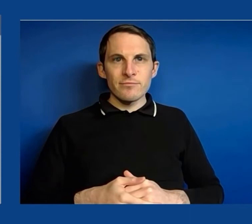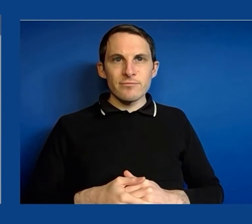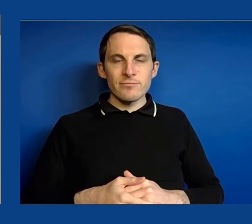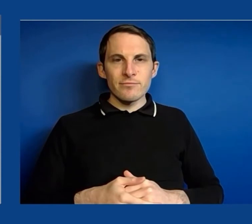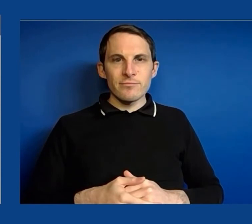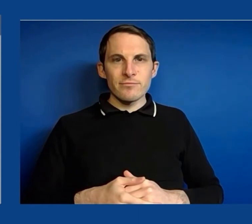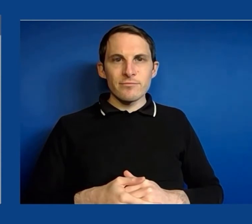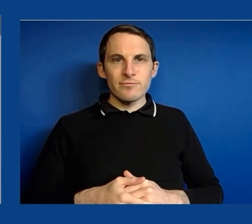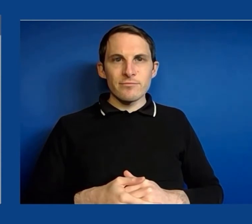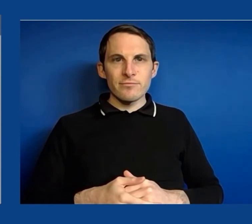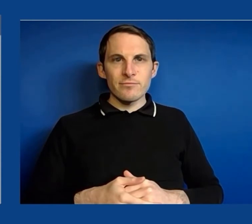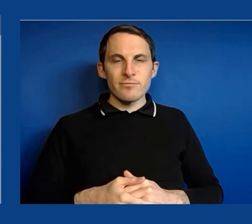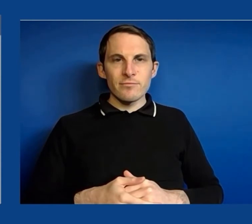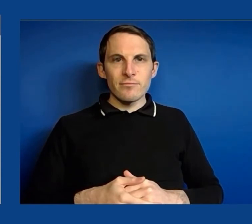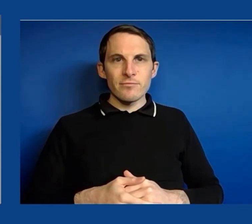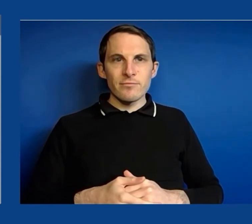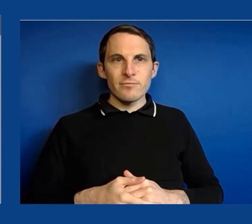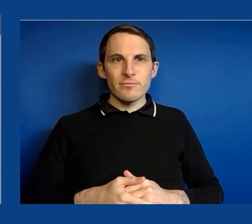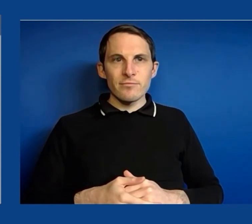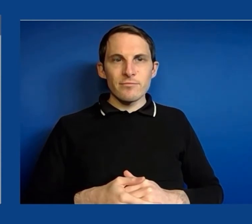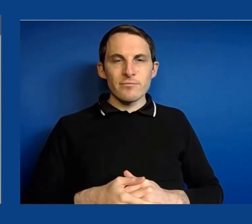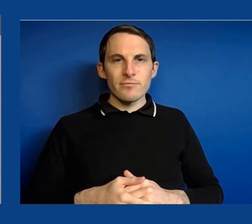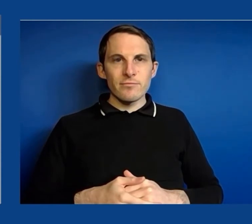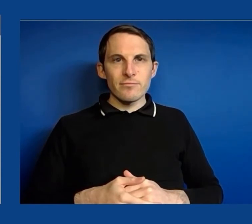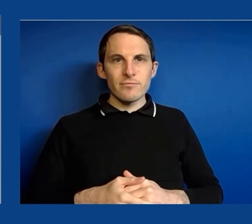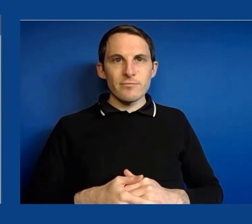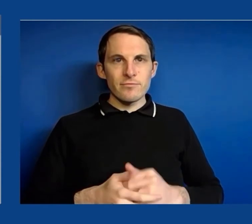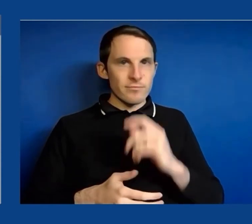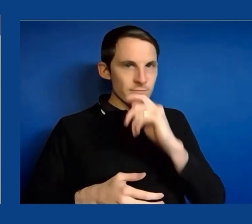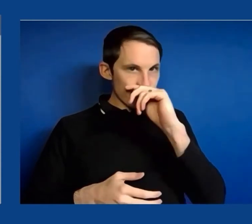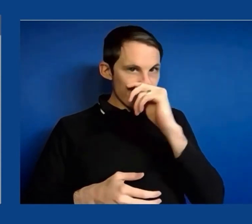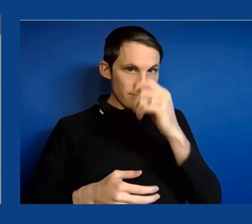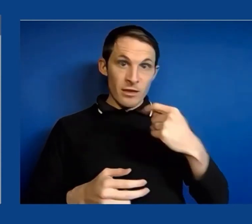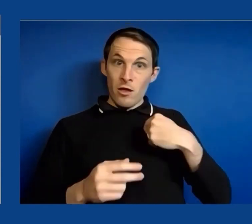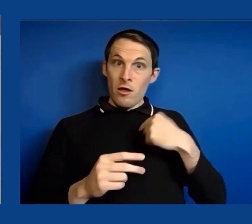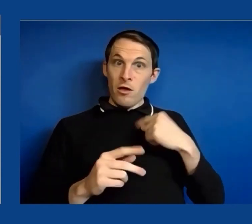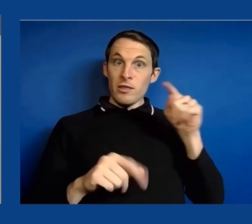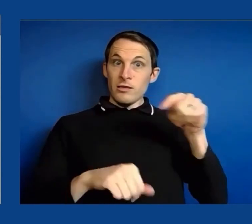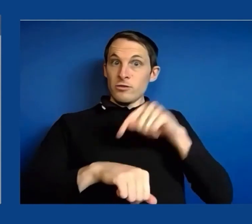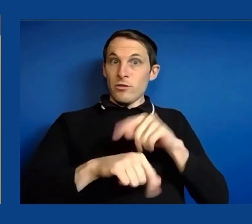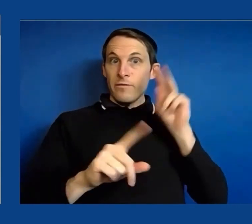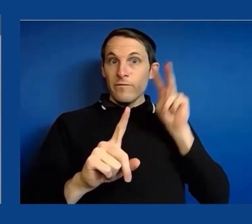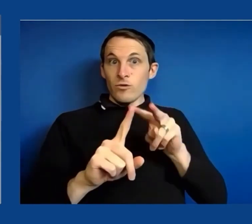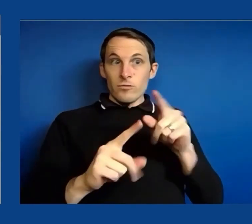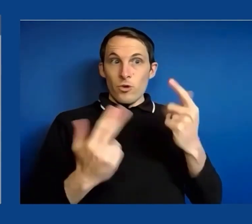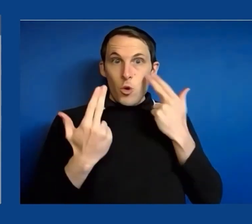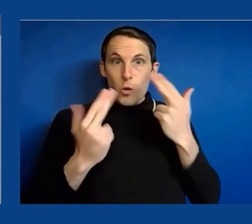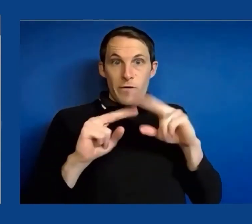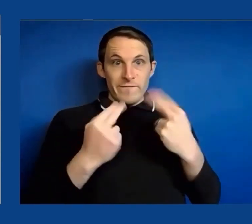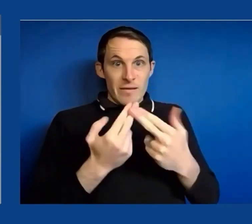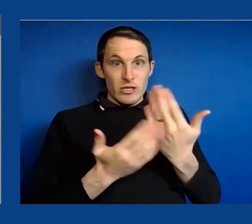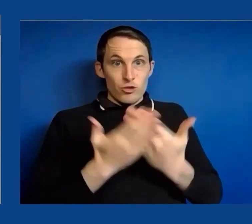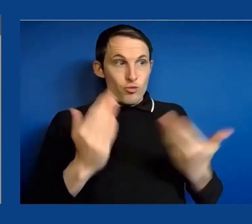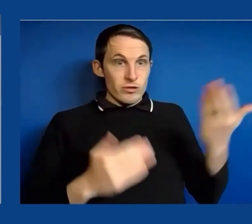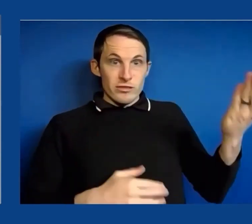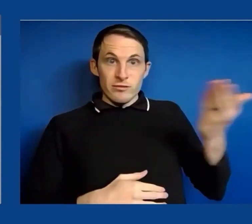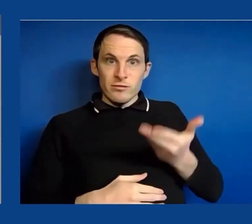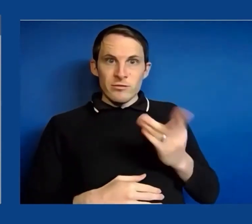but I just thought it was normal that family and parents give you stories, but it wasn't the same as what I'd be learning in